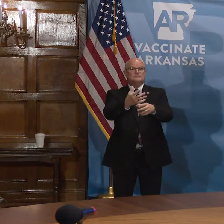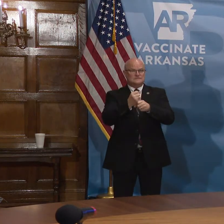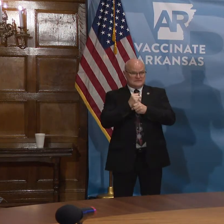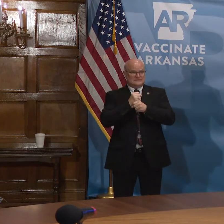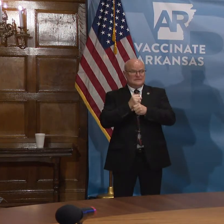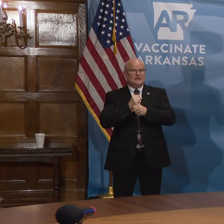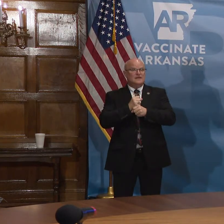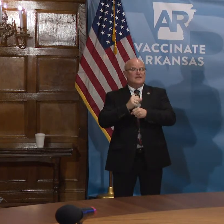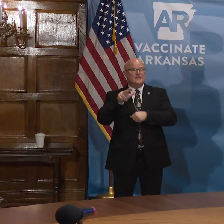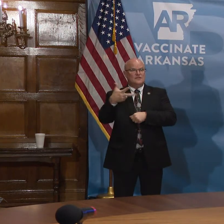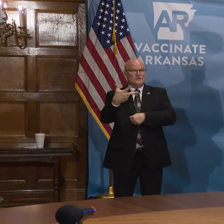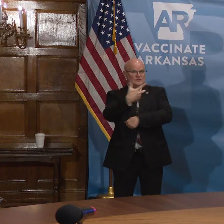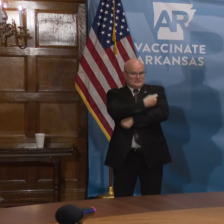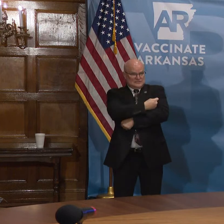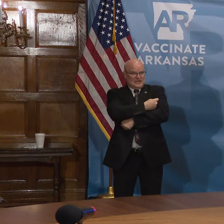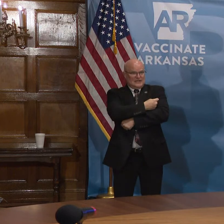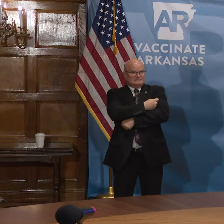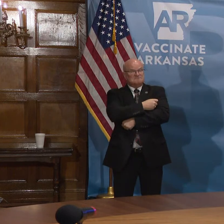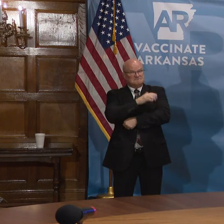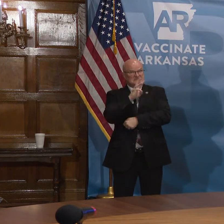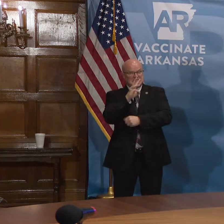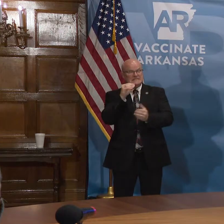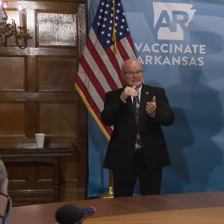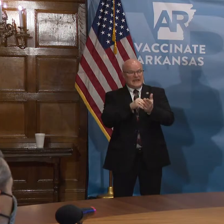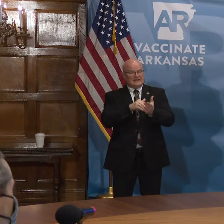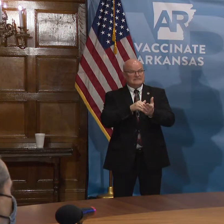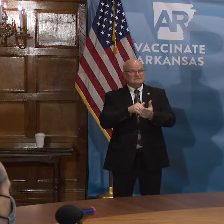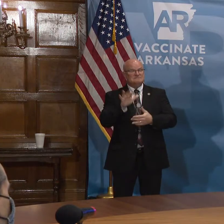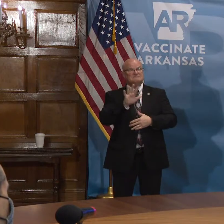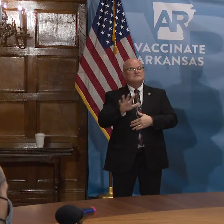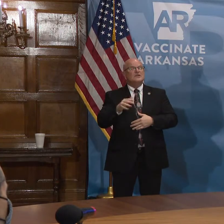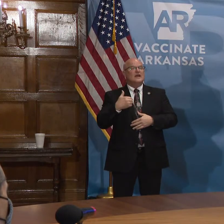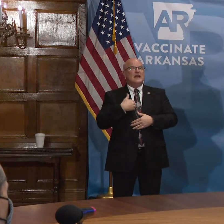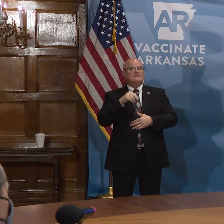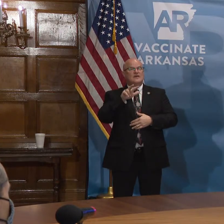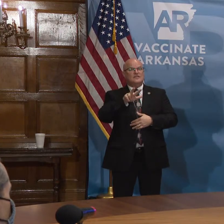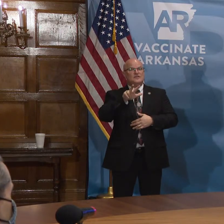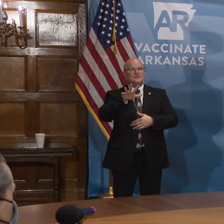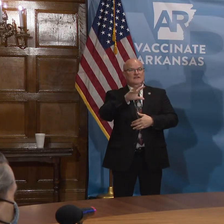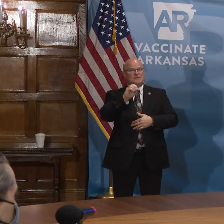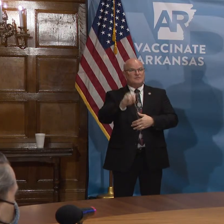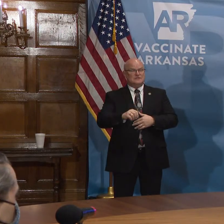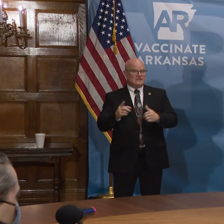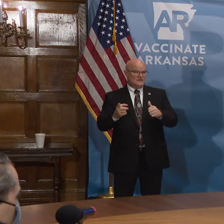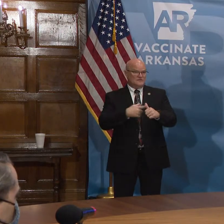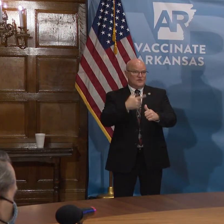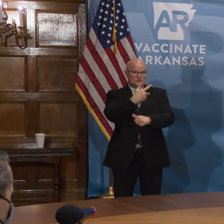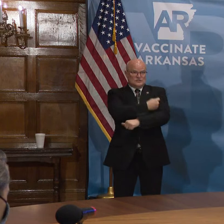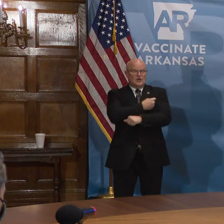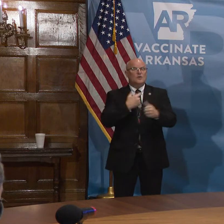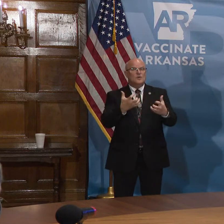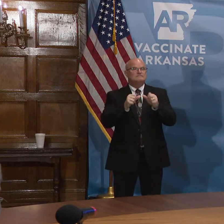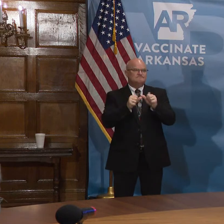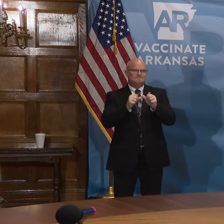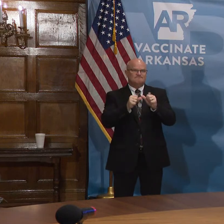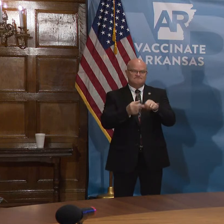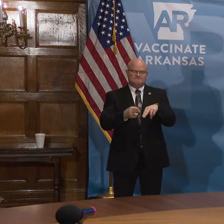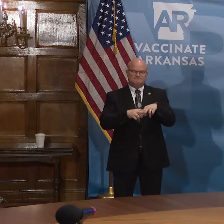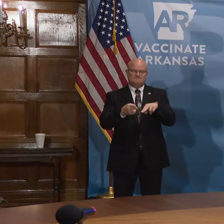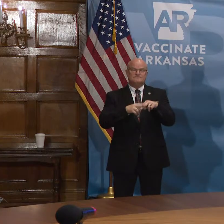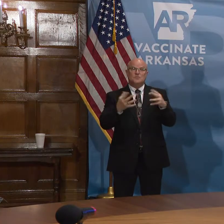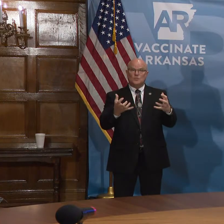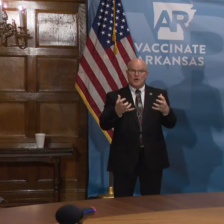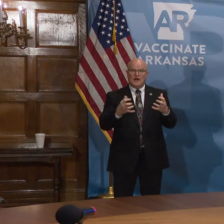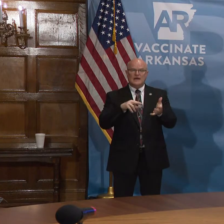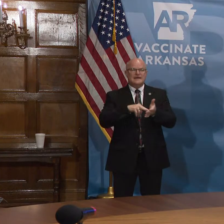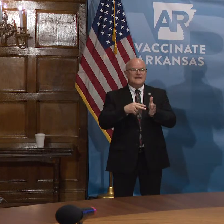booster, almost 6,000 or more. We have 35% first doses that we want to continue to increase